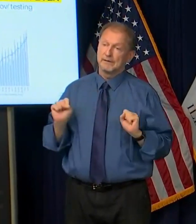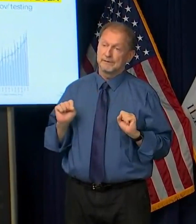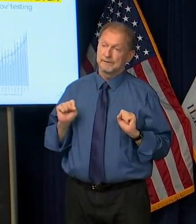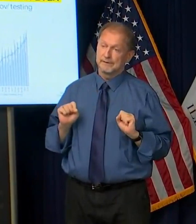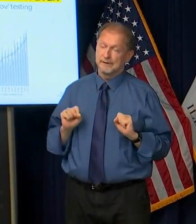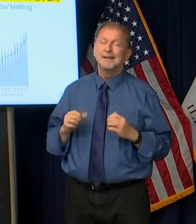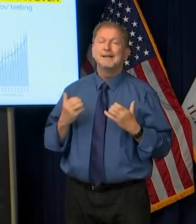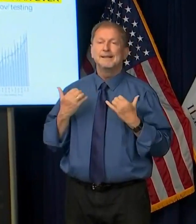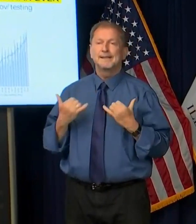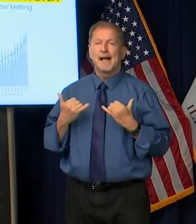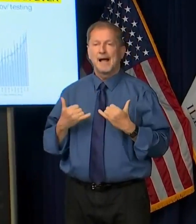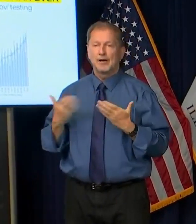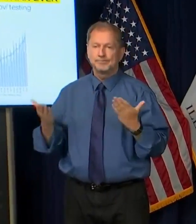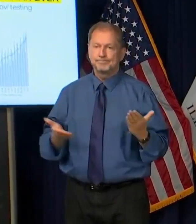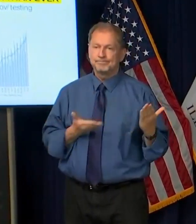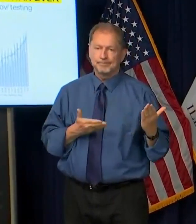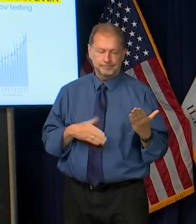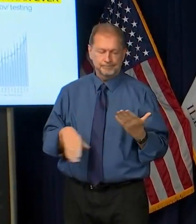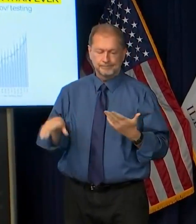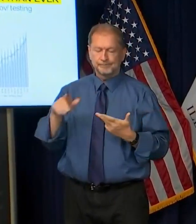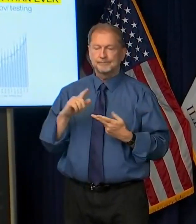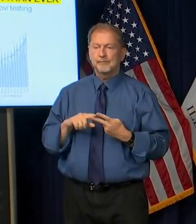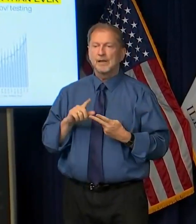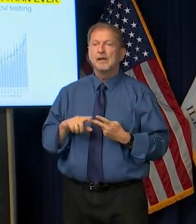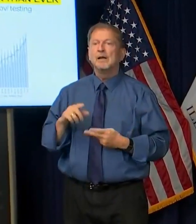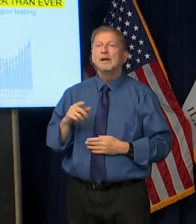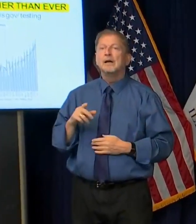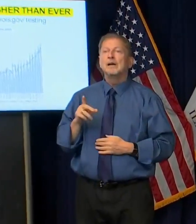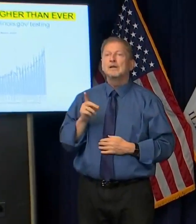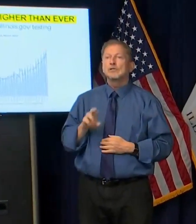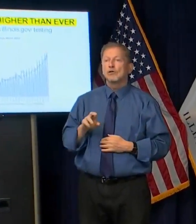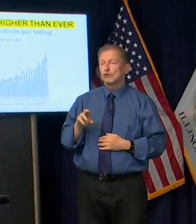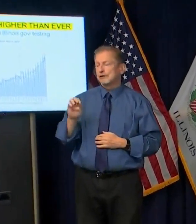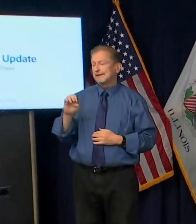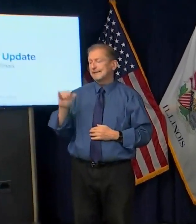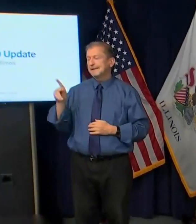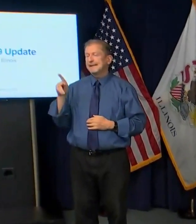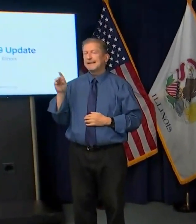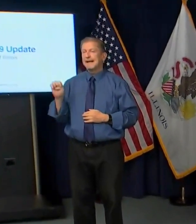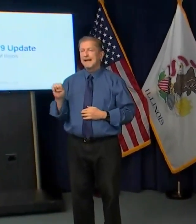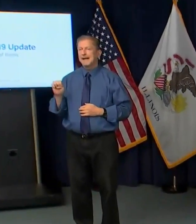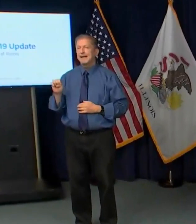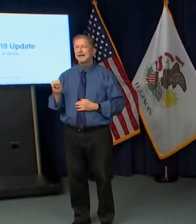I'd like to turn it over to the Director of the Department of Public Health, Dr. Ngozi Ezike.